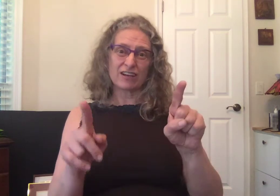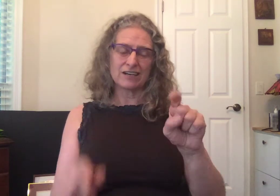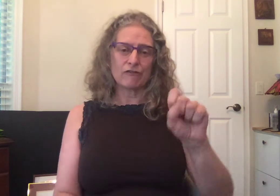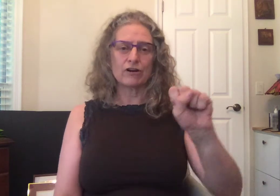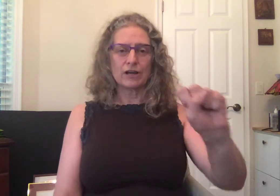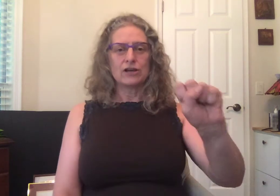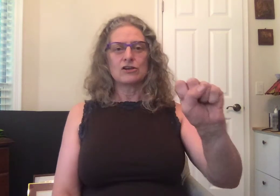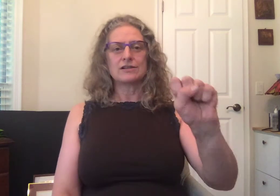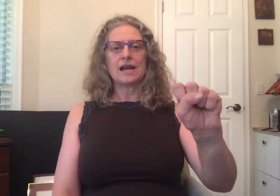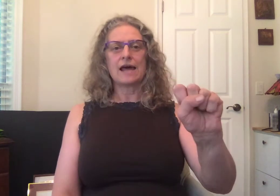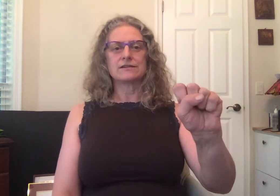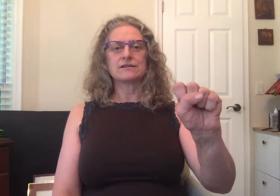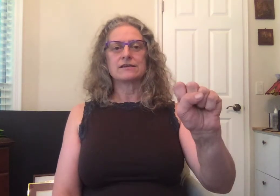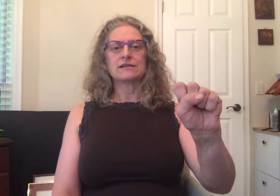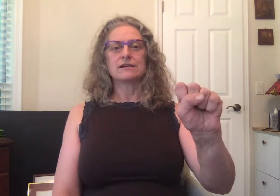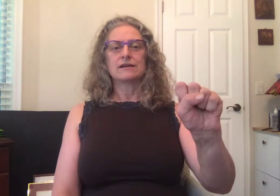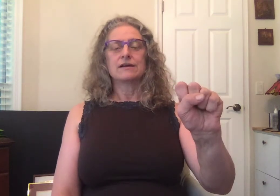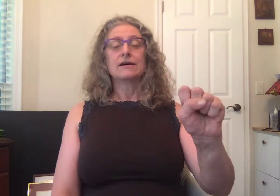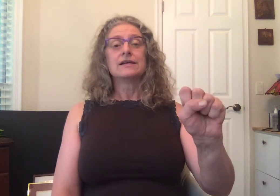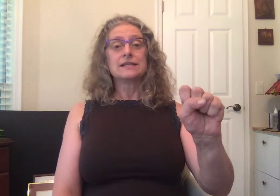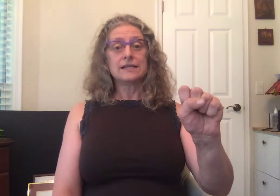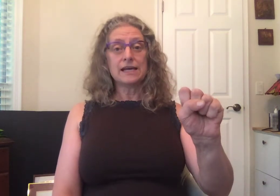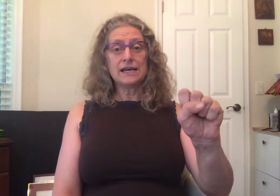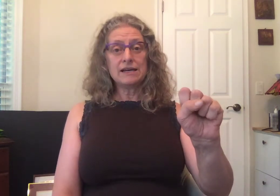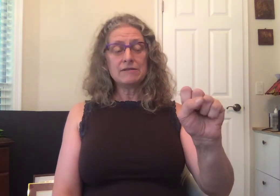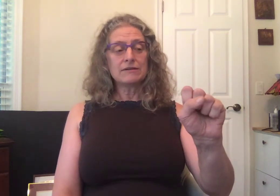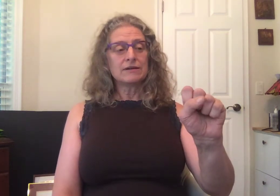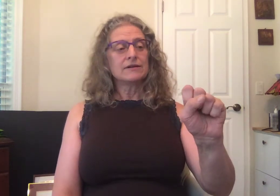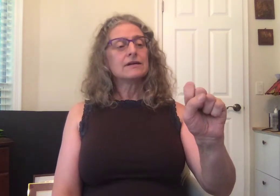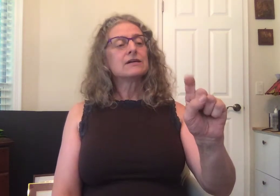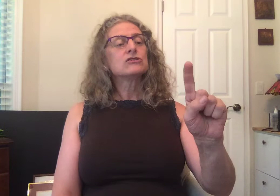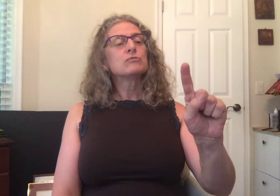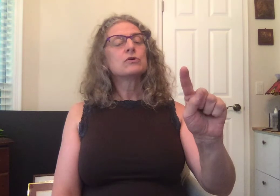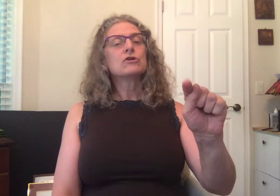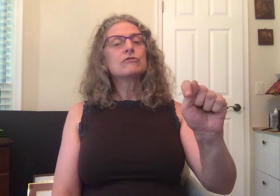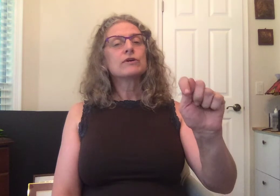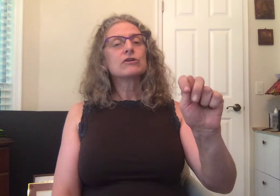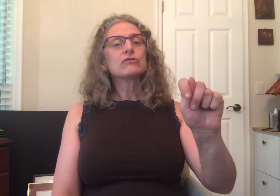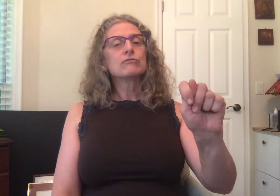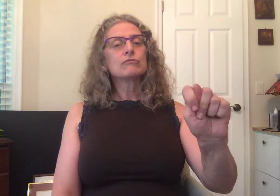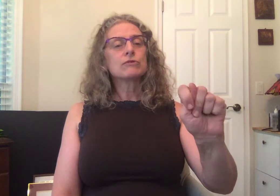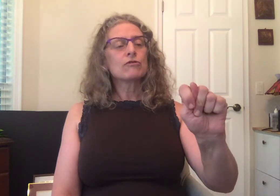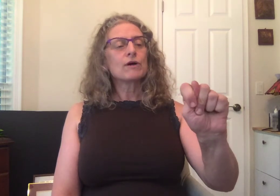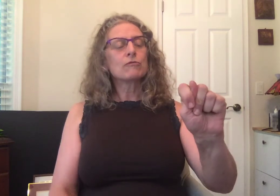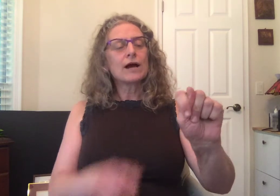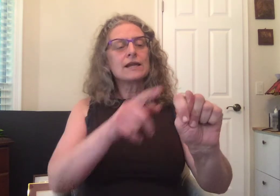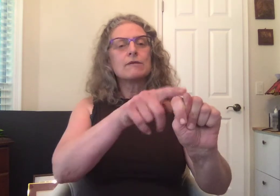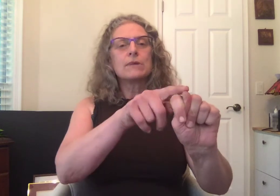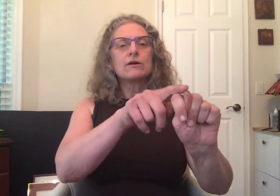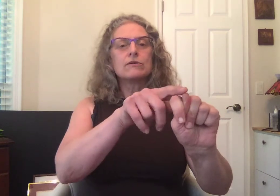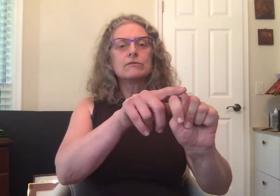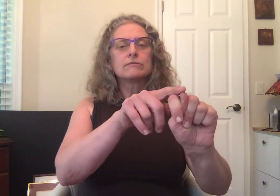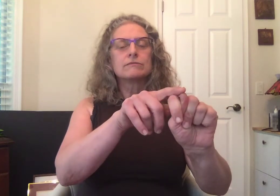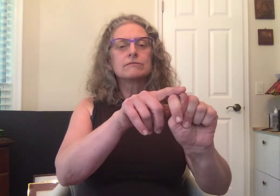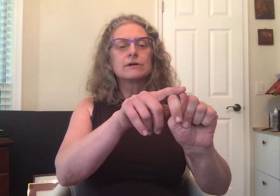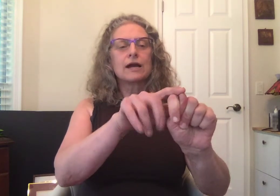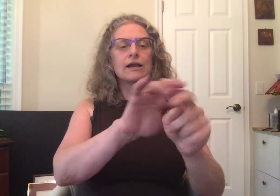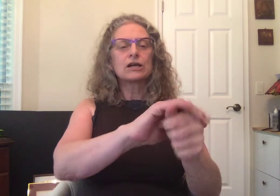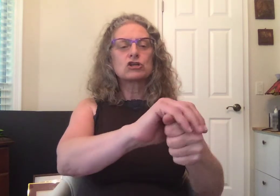different. That's an S. T is you put your thumb right in the middle. Kind of like a